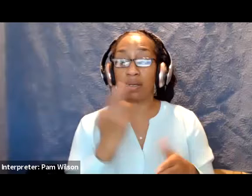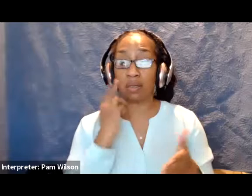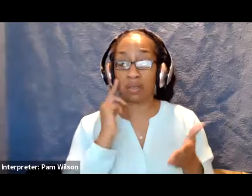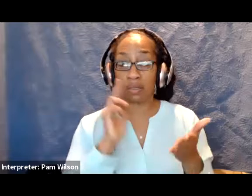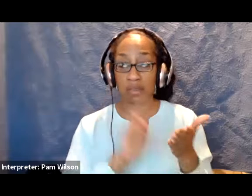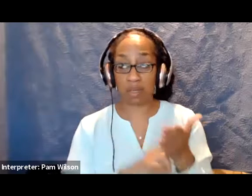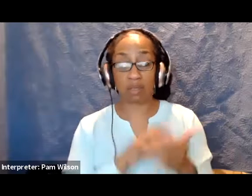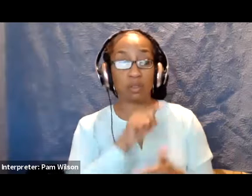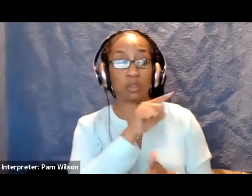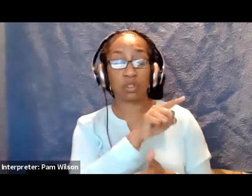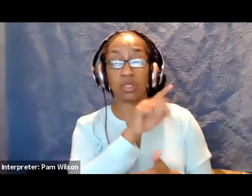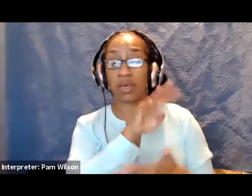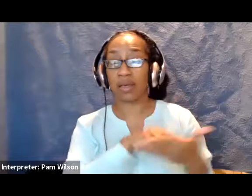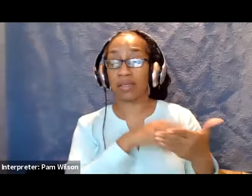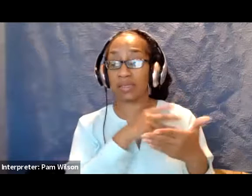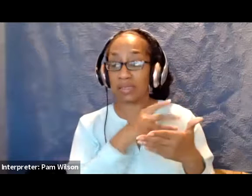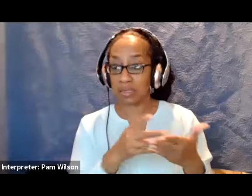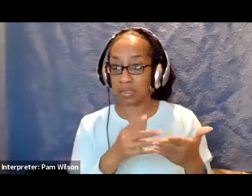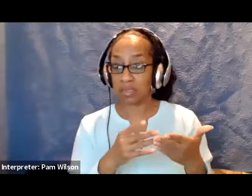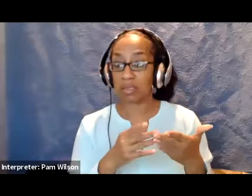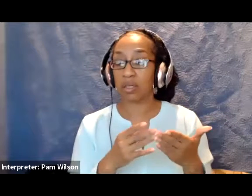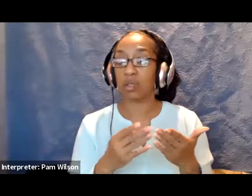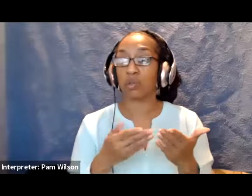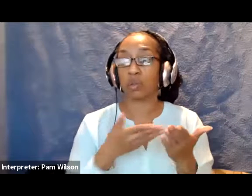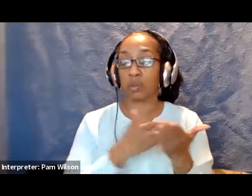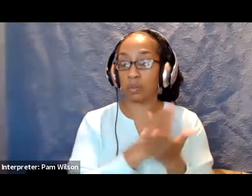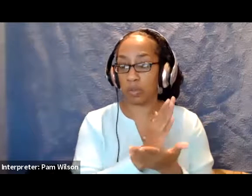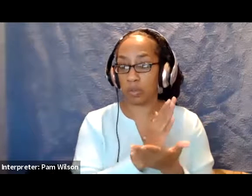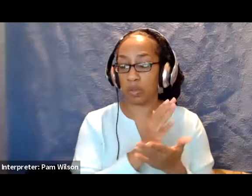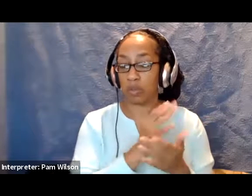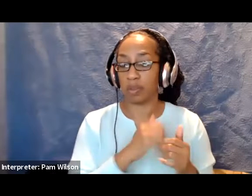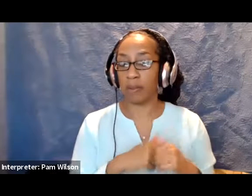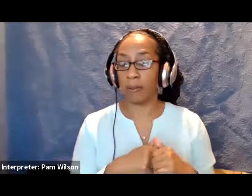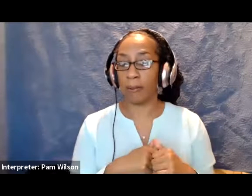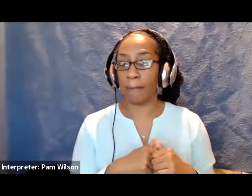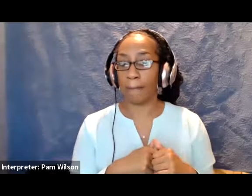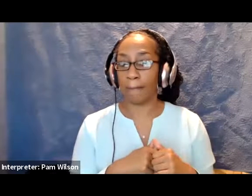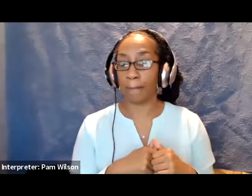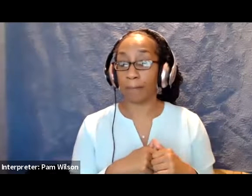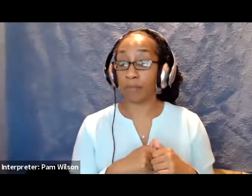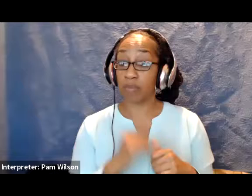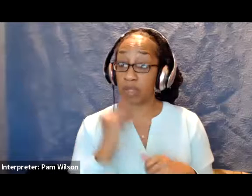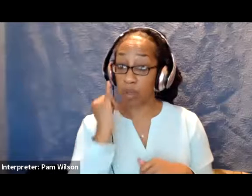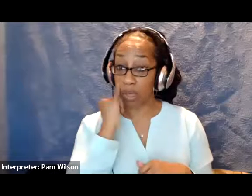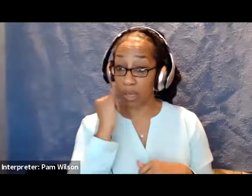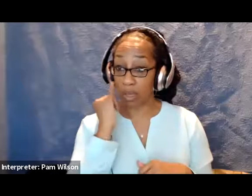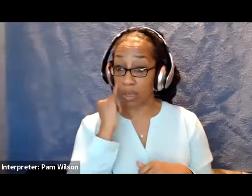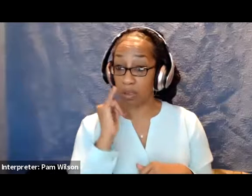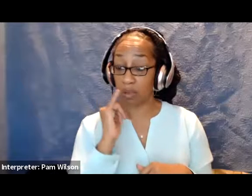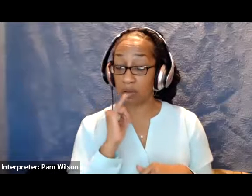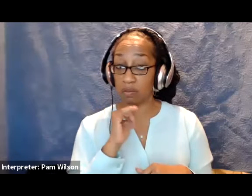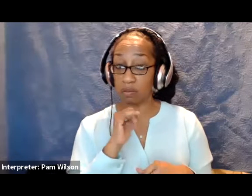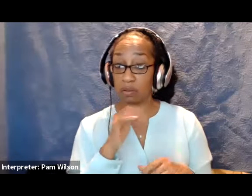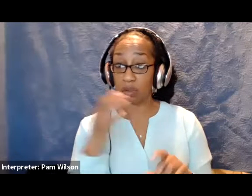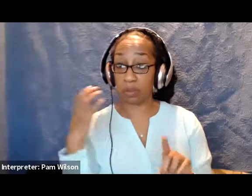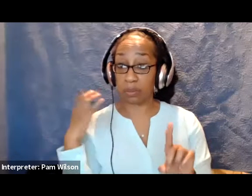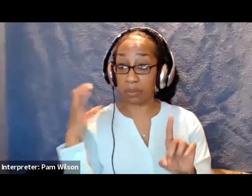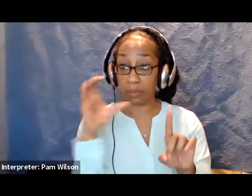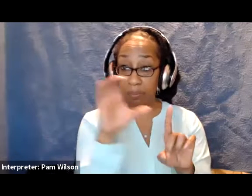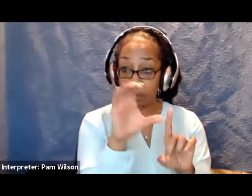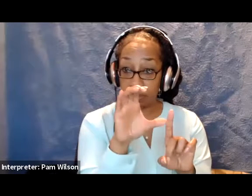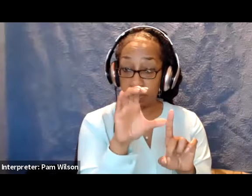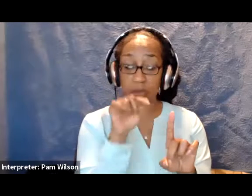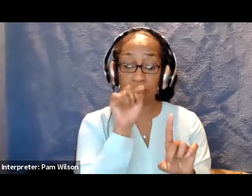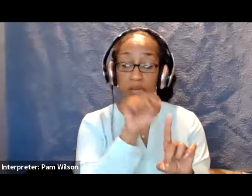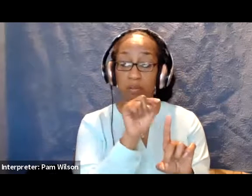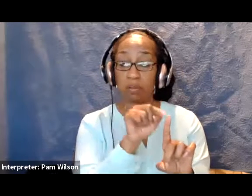privileges. Okay, so the thing is if you have that, they are going to have to be a licensed user and